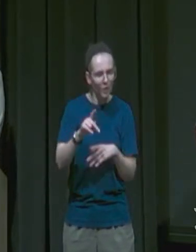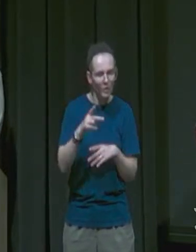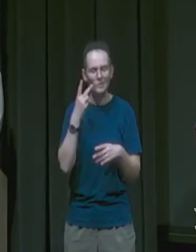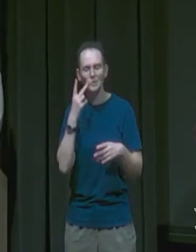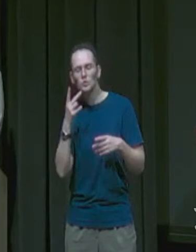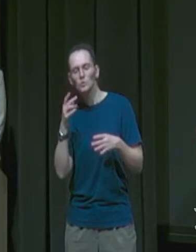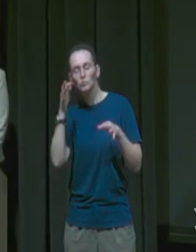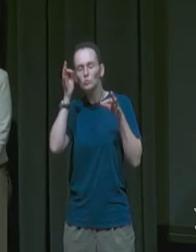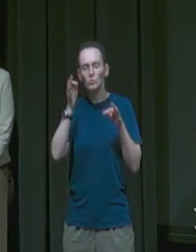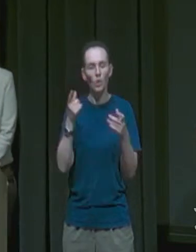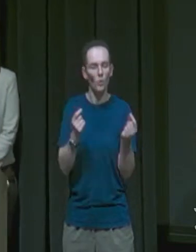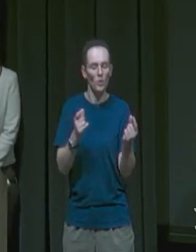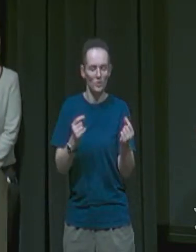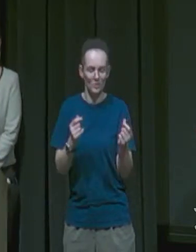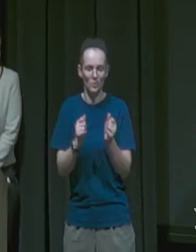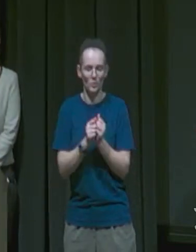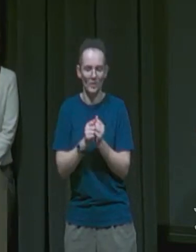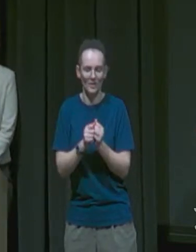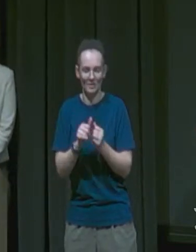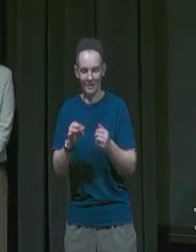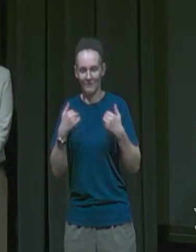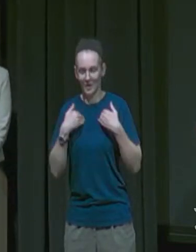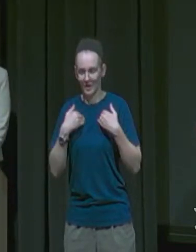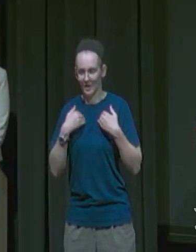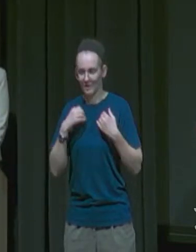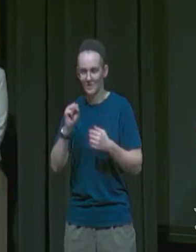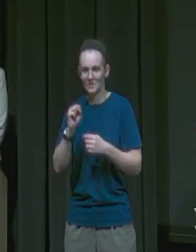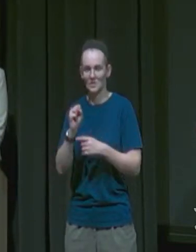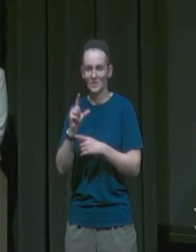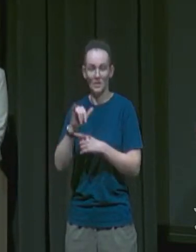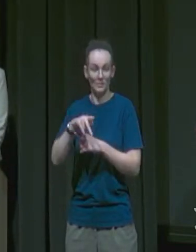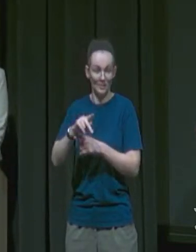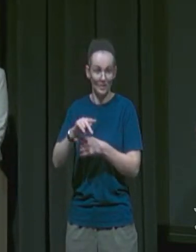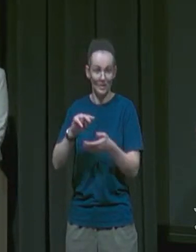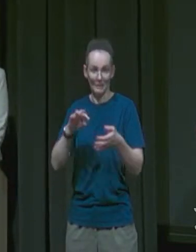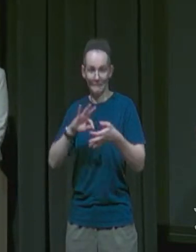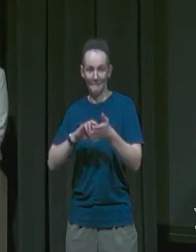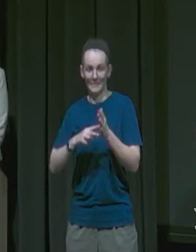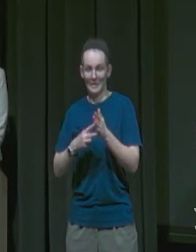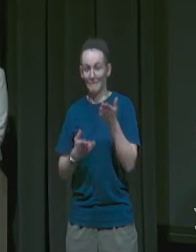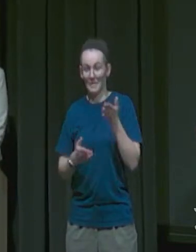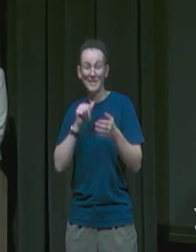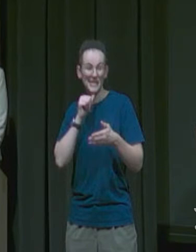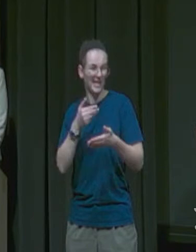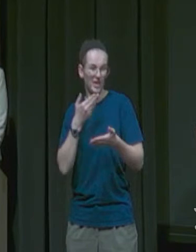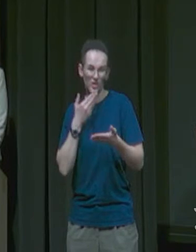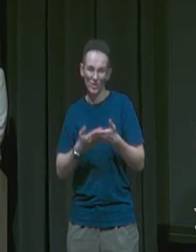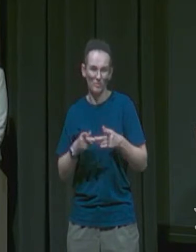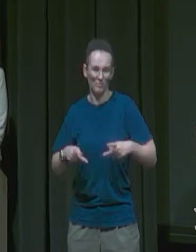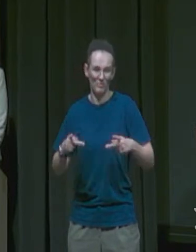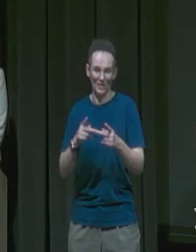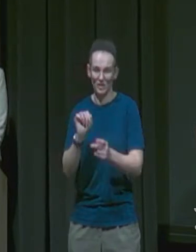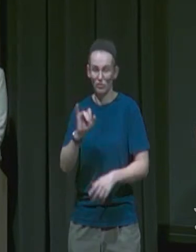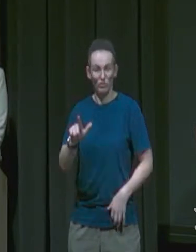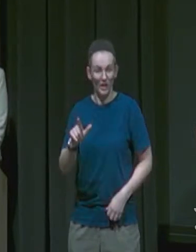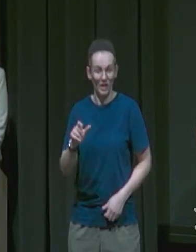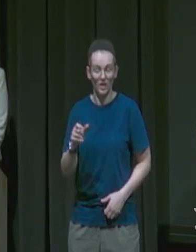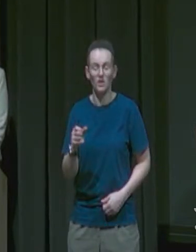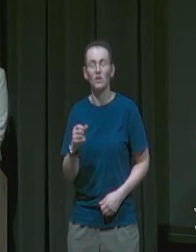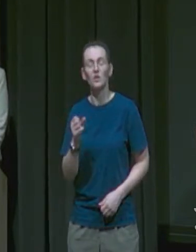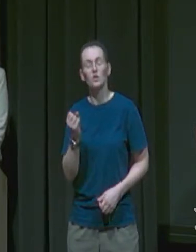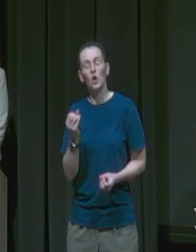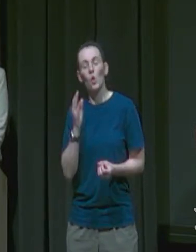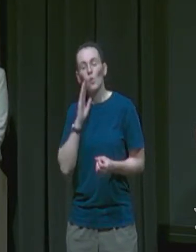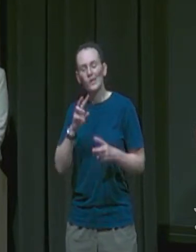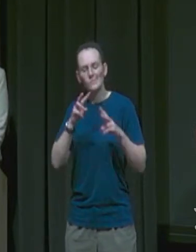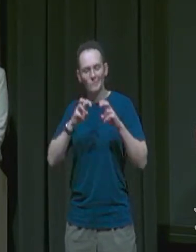what, if there's a slip, that tells us that that's probably an inappropriate place for a trail. Okay. So we'll be looking